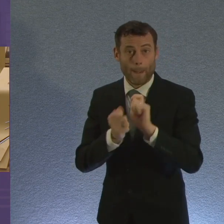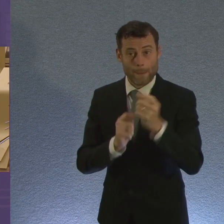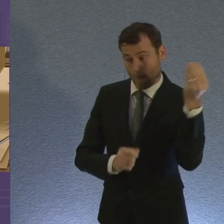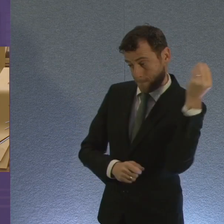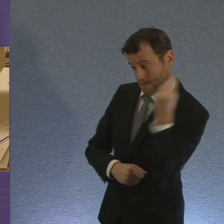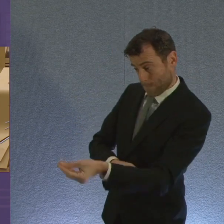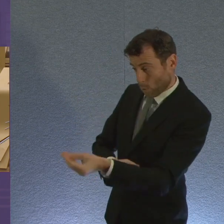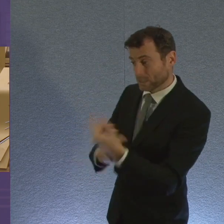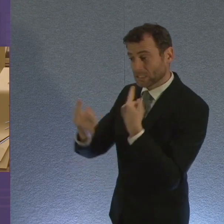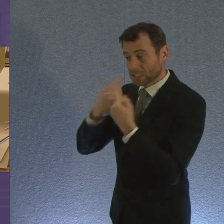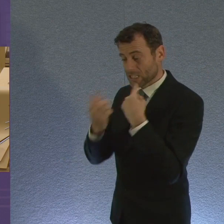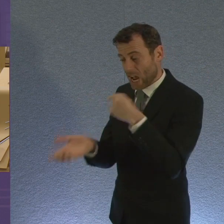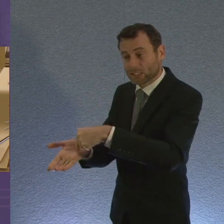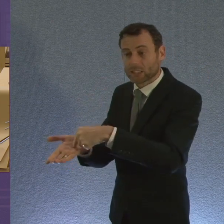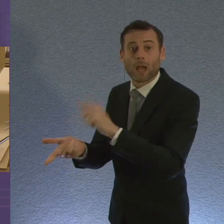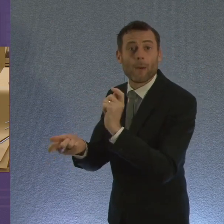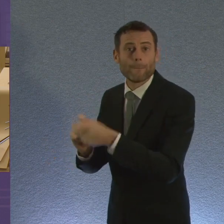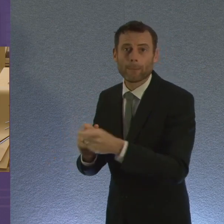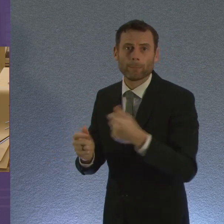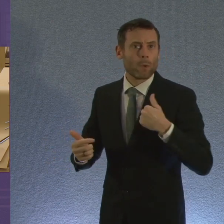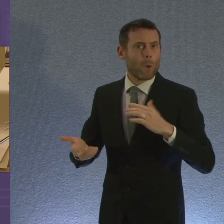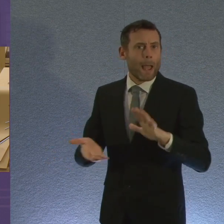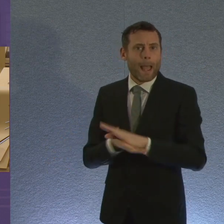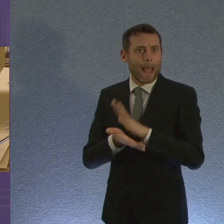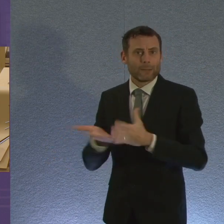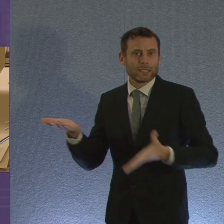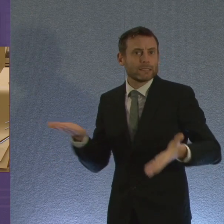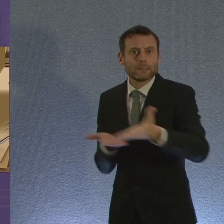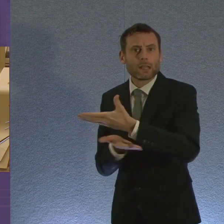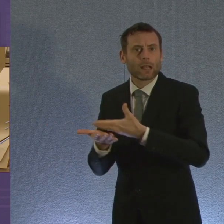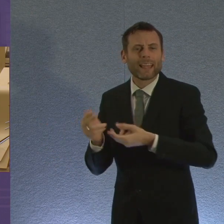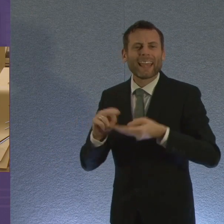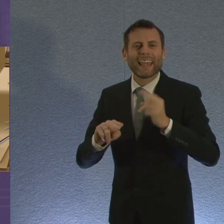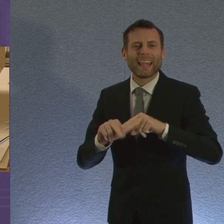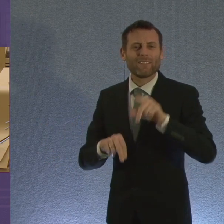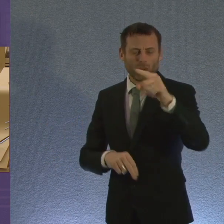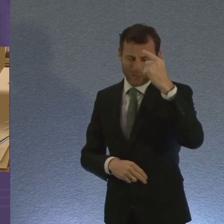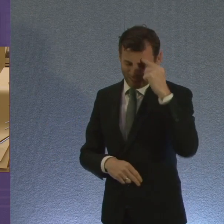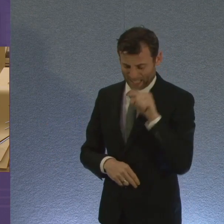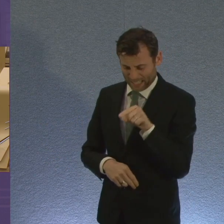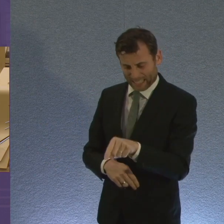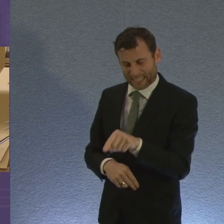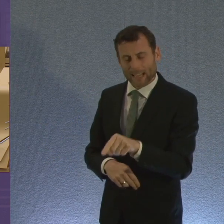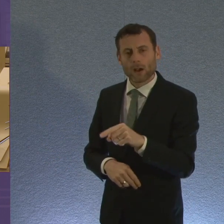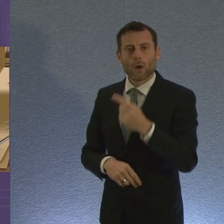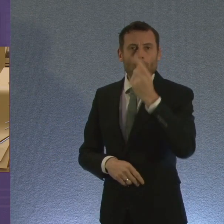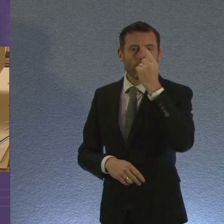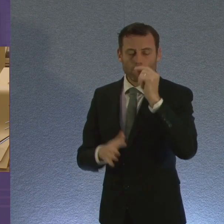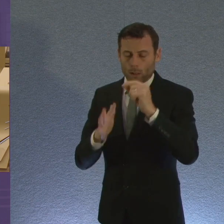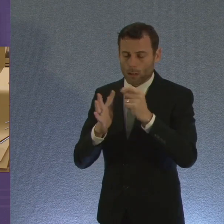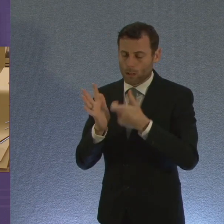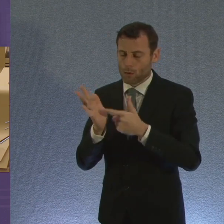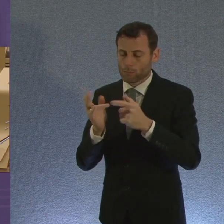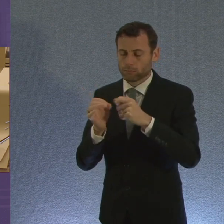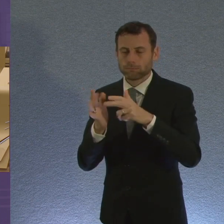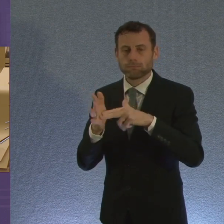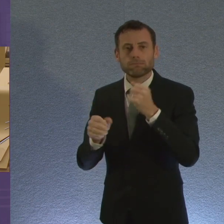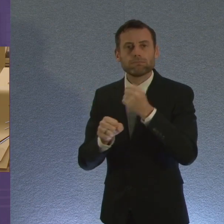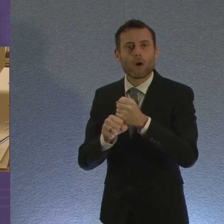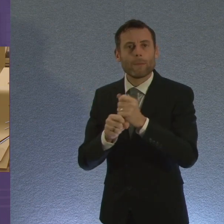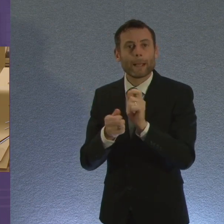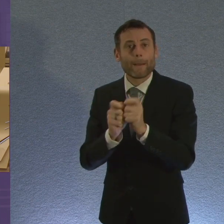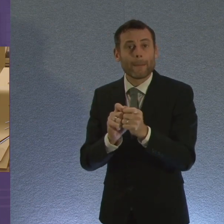those if people want to do so. If, however, people think in anywhere that a probing amendment would give them an opportunity, come and probe me